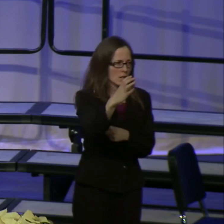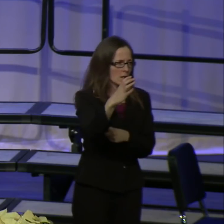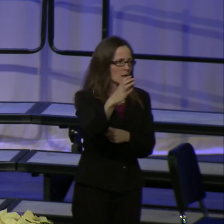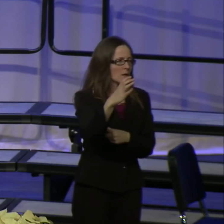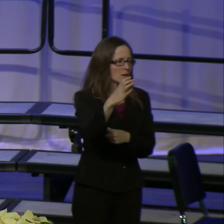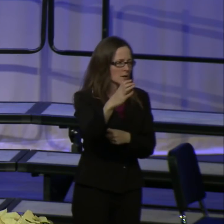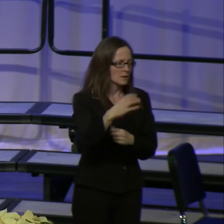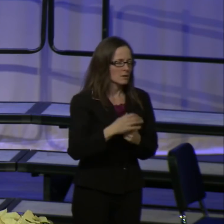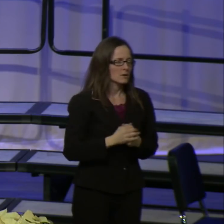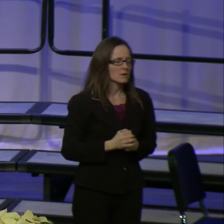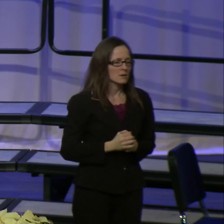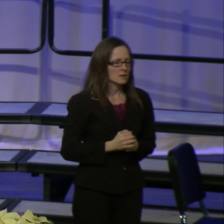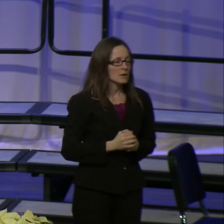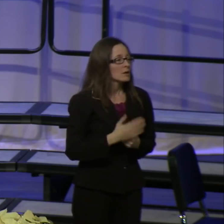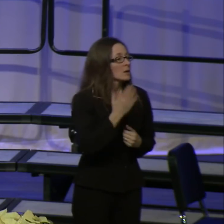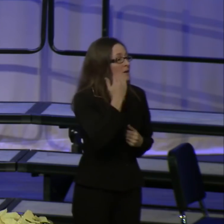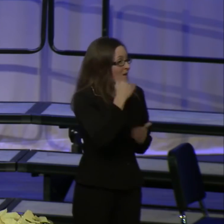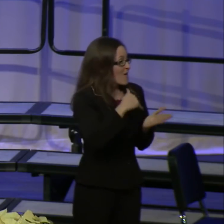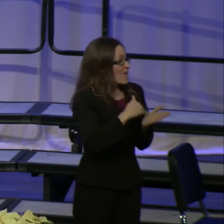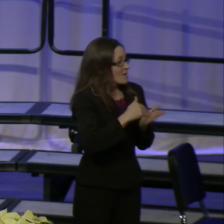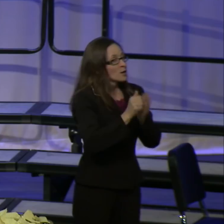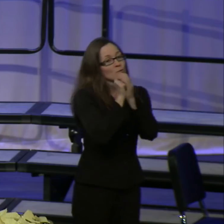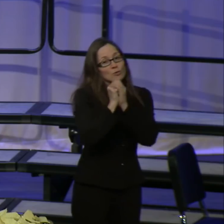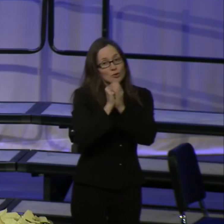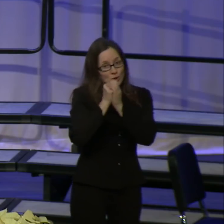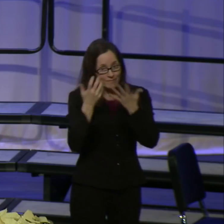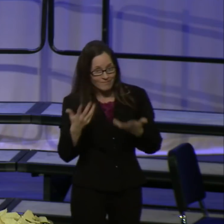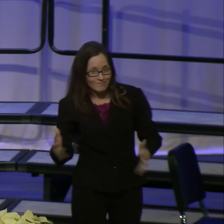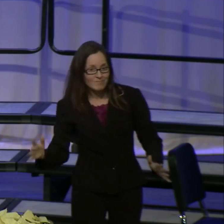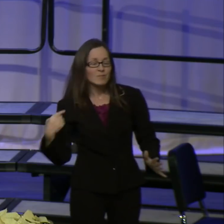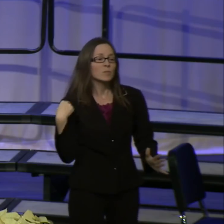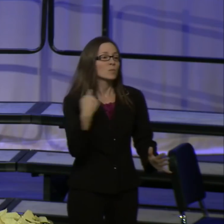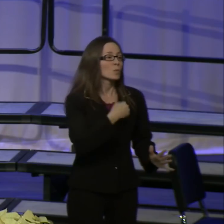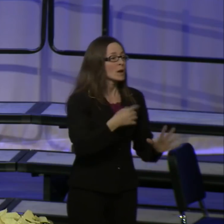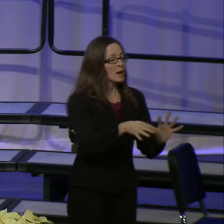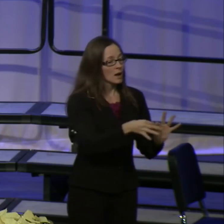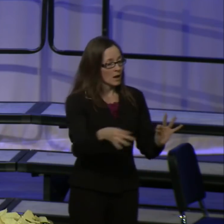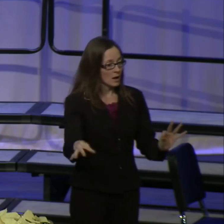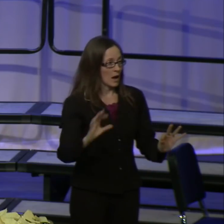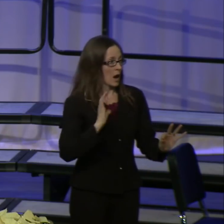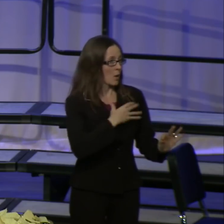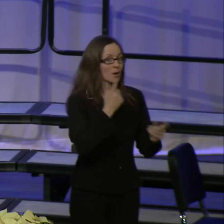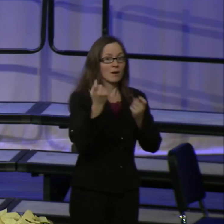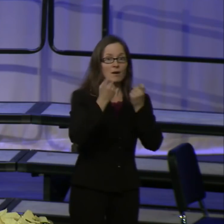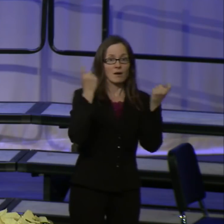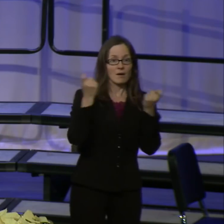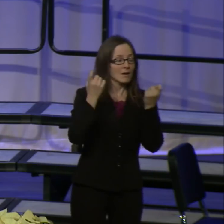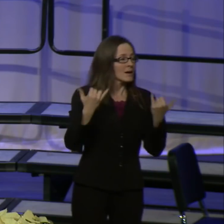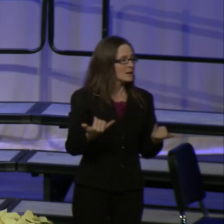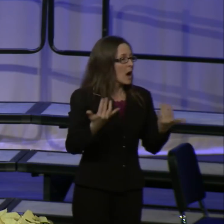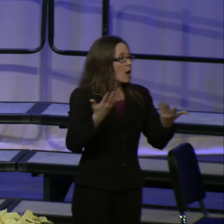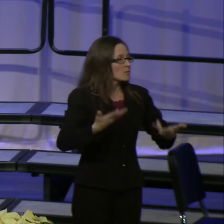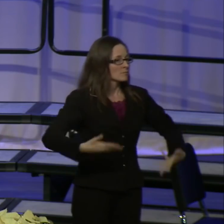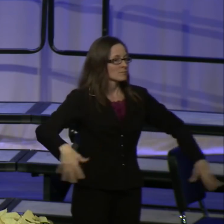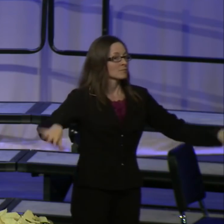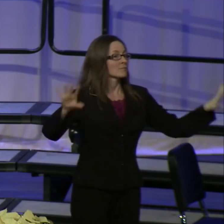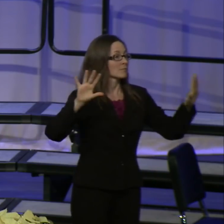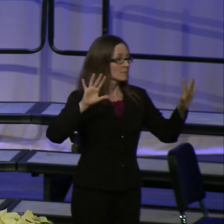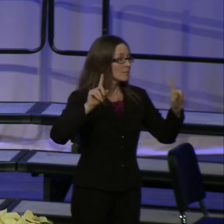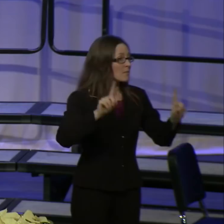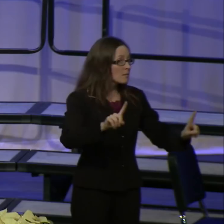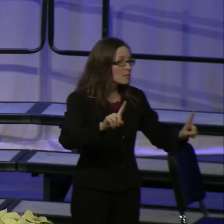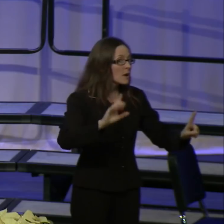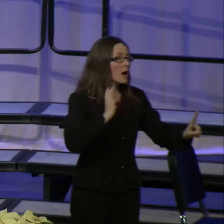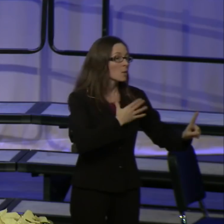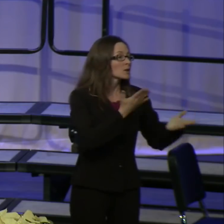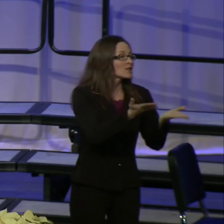say often at the end of worship, our ceremony is now ending. Our service is